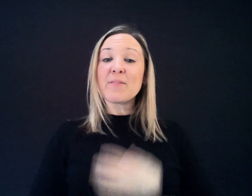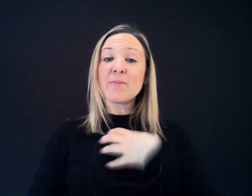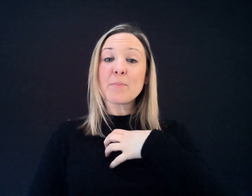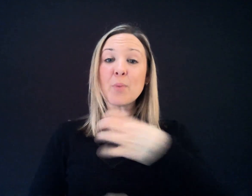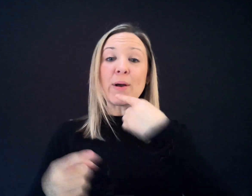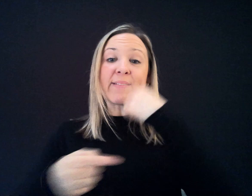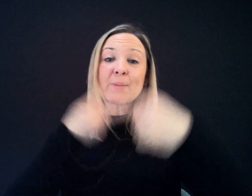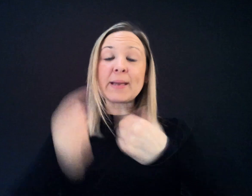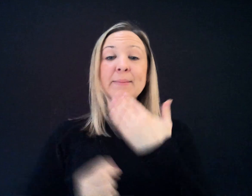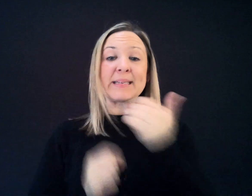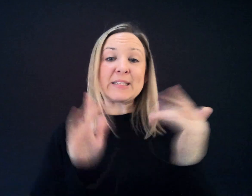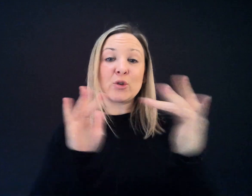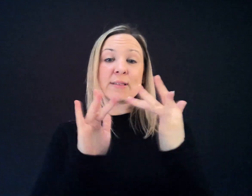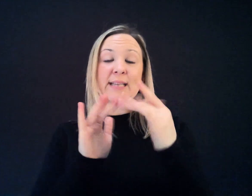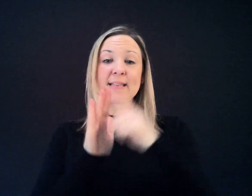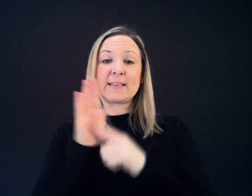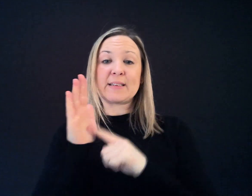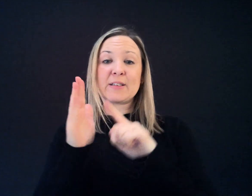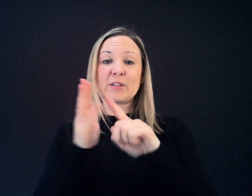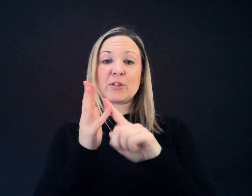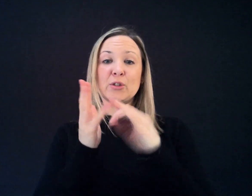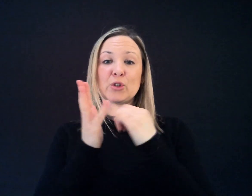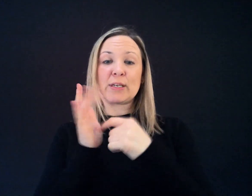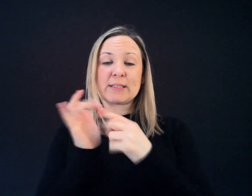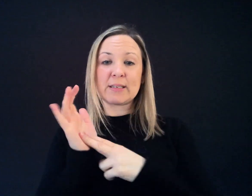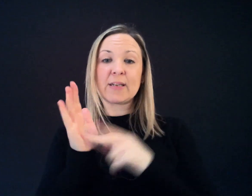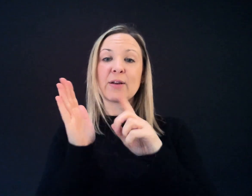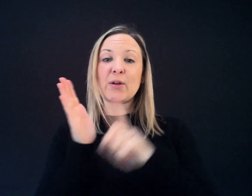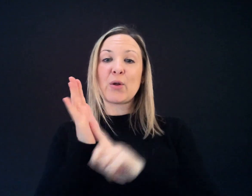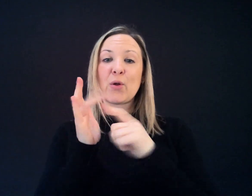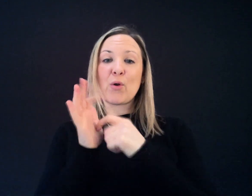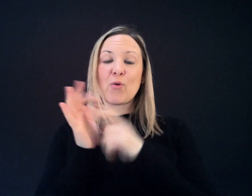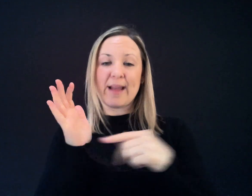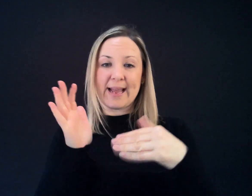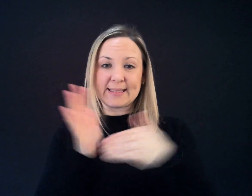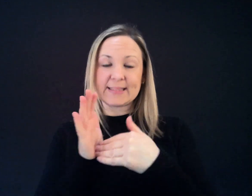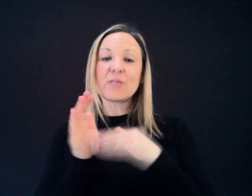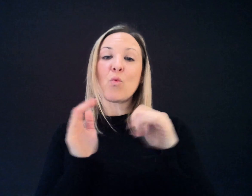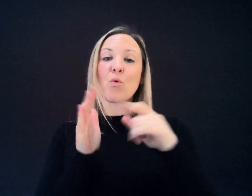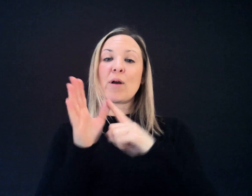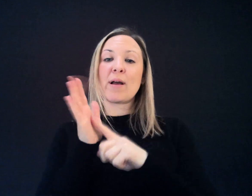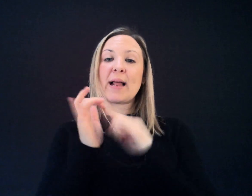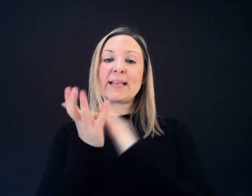please contact Justin Lorenz or Alicia Cooper.